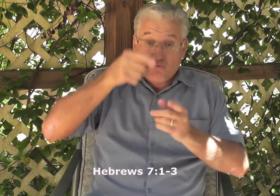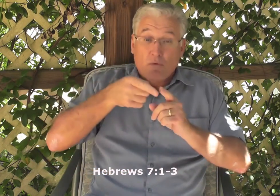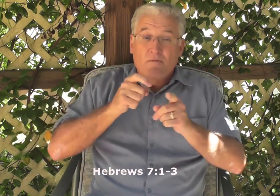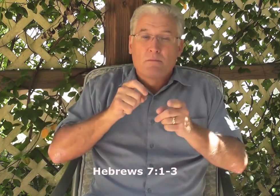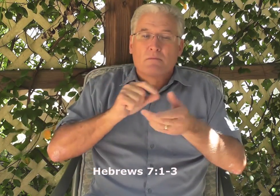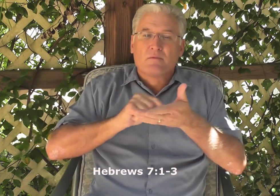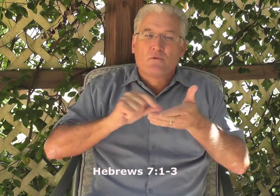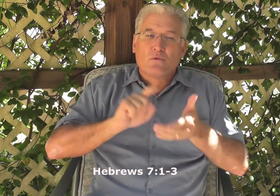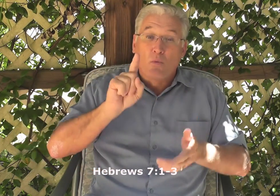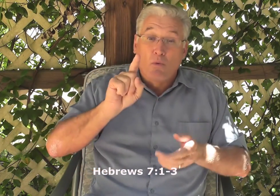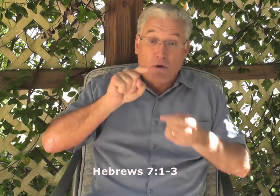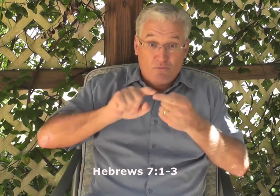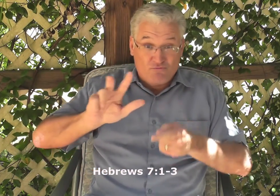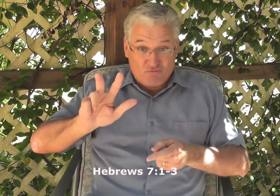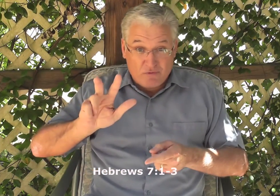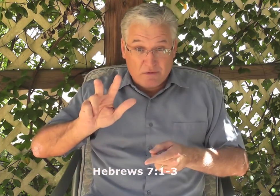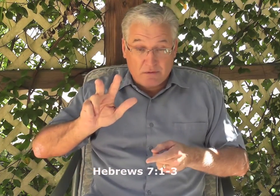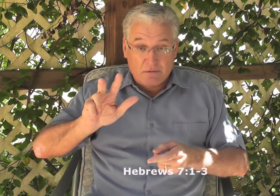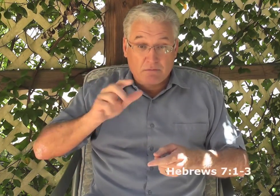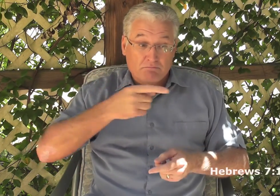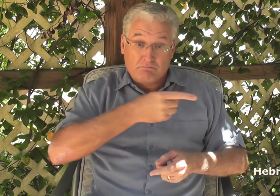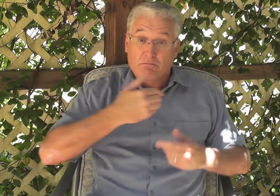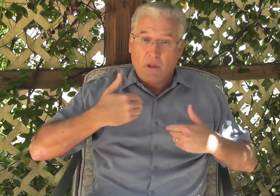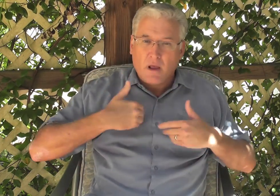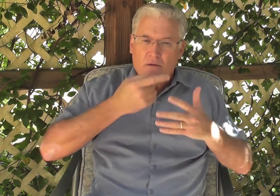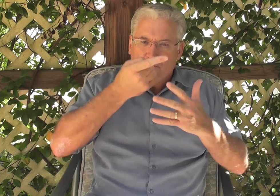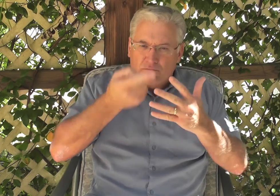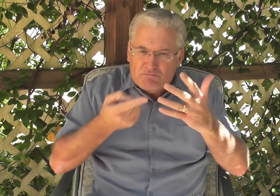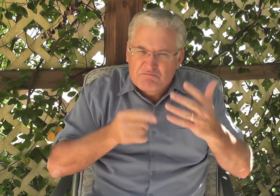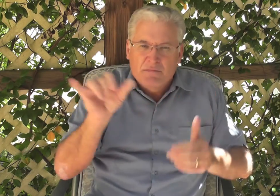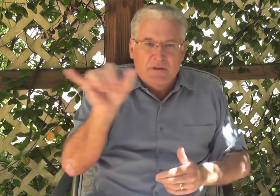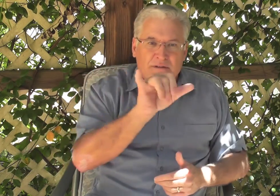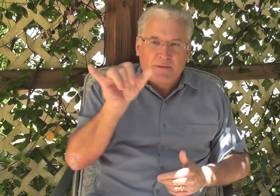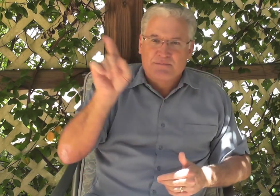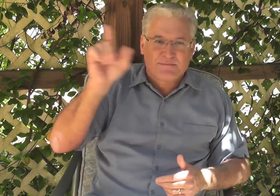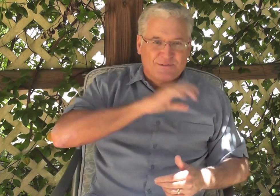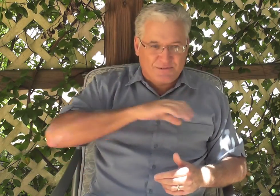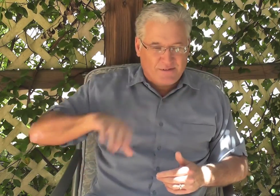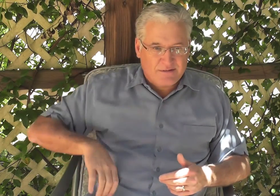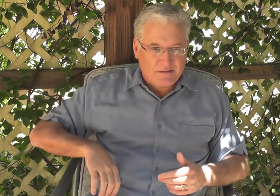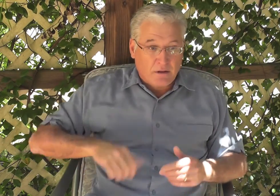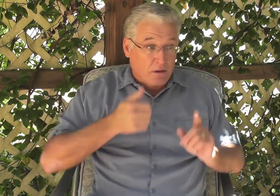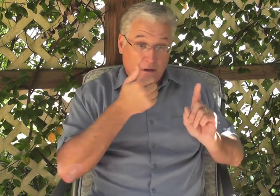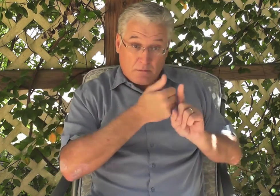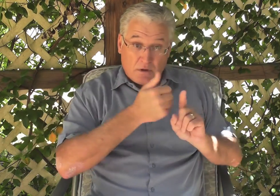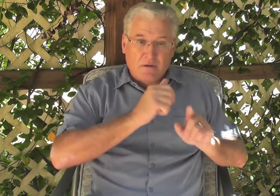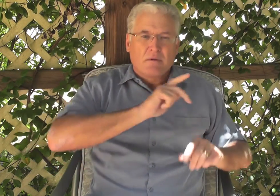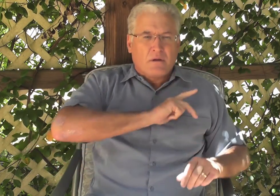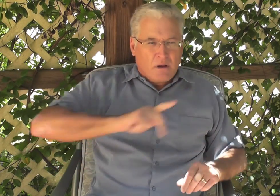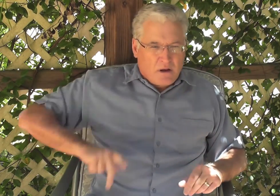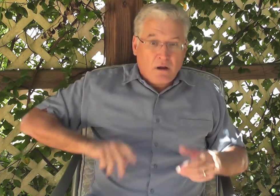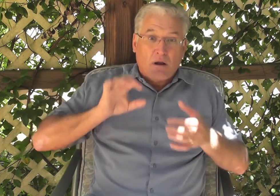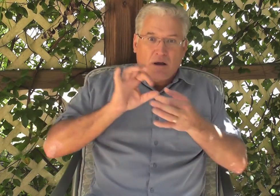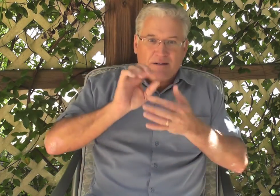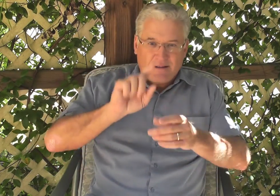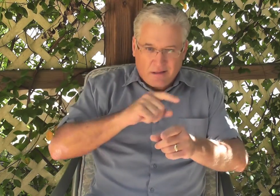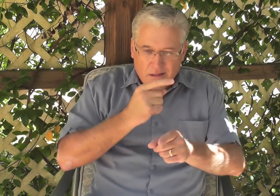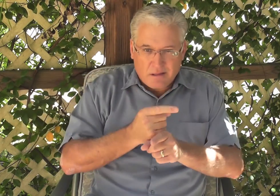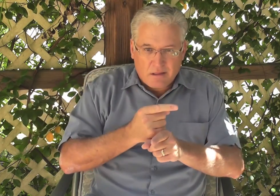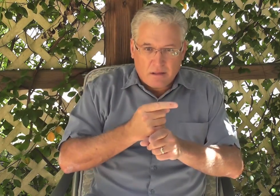Melchizedek's priesthood. And we've learned from these verses many of these things, many of the details that we can compare them. They were